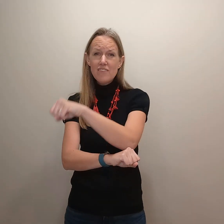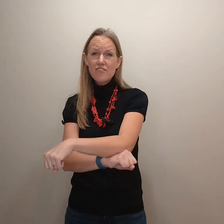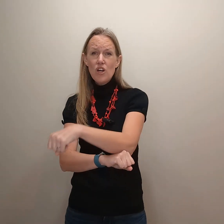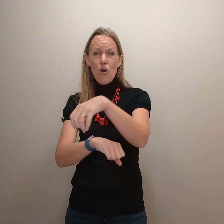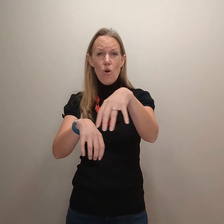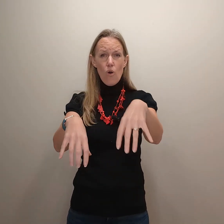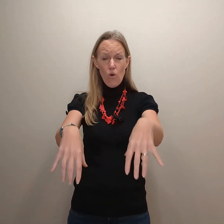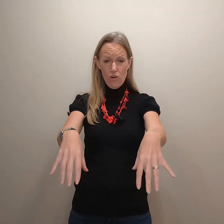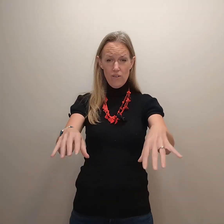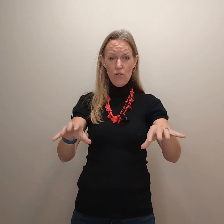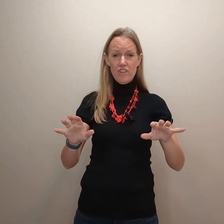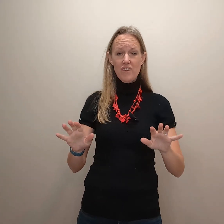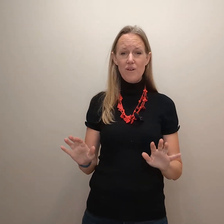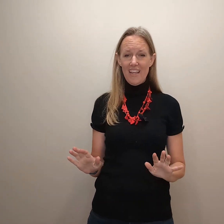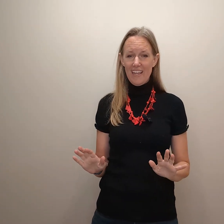triumphed over the grave